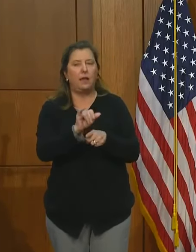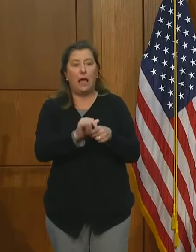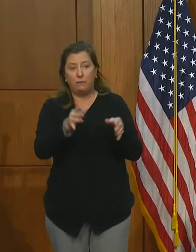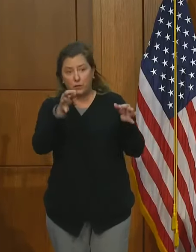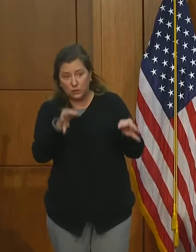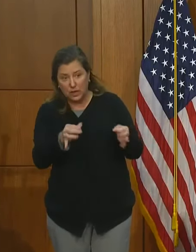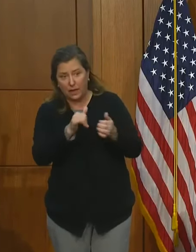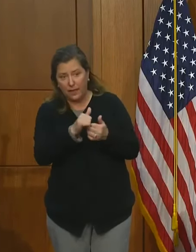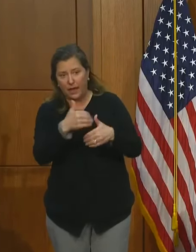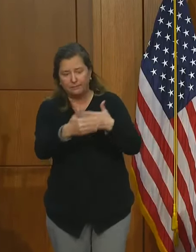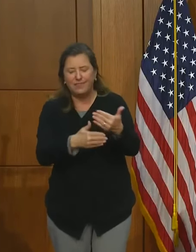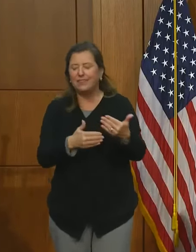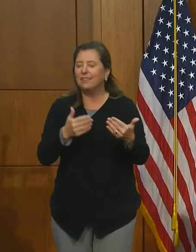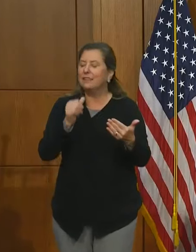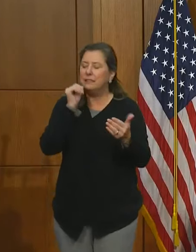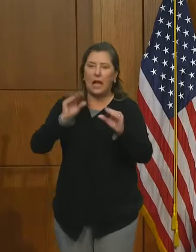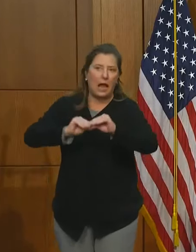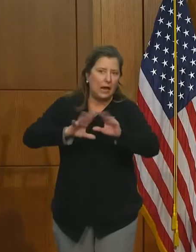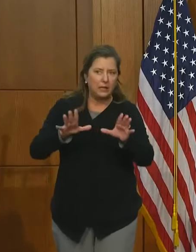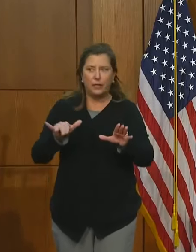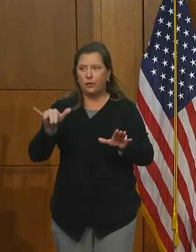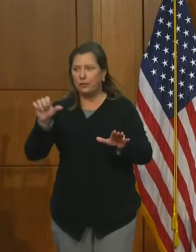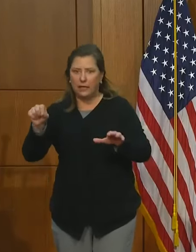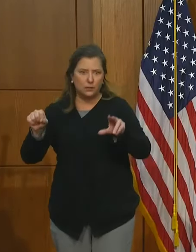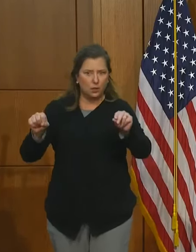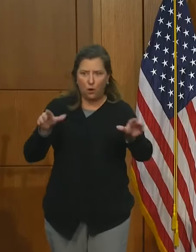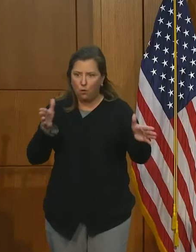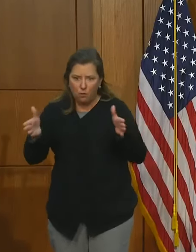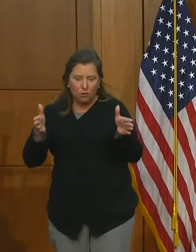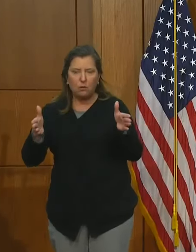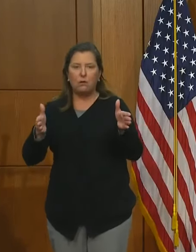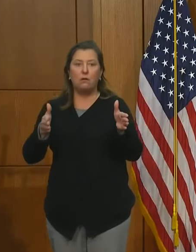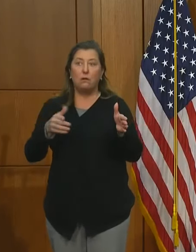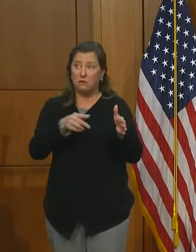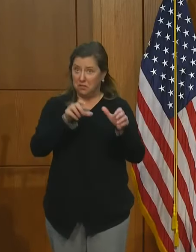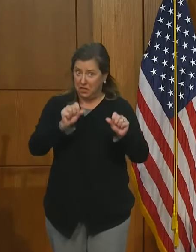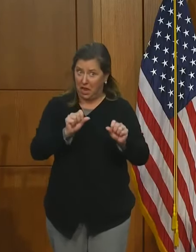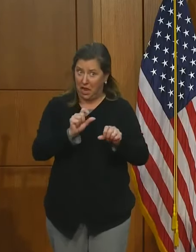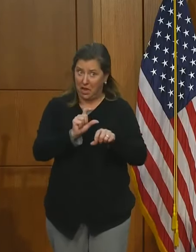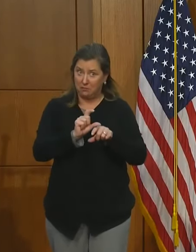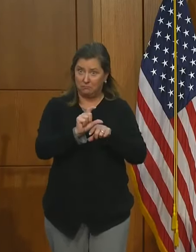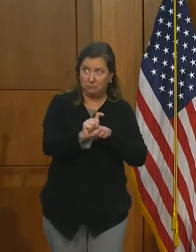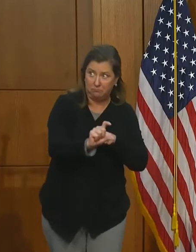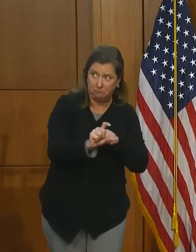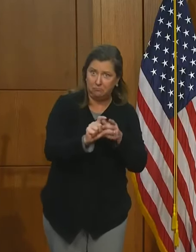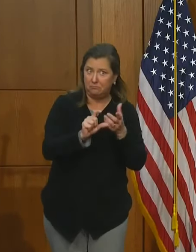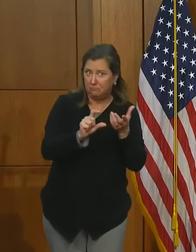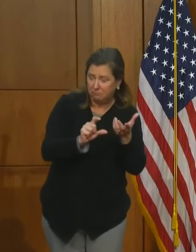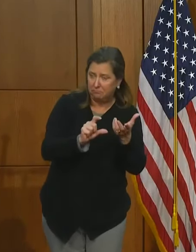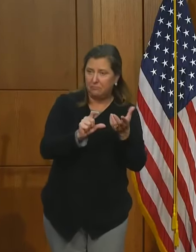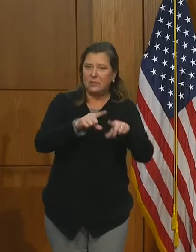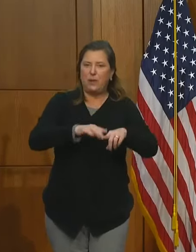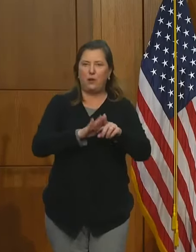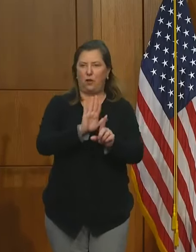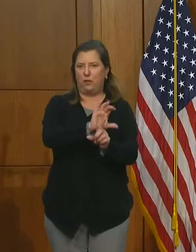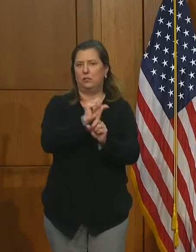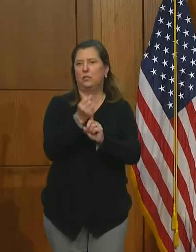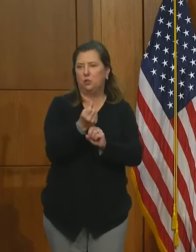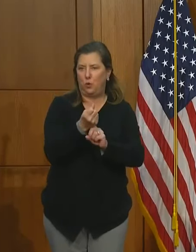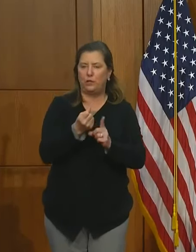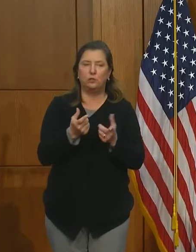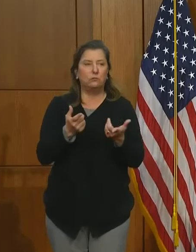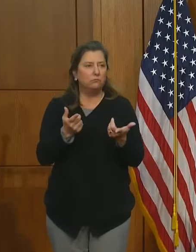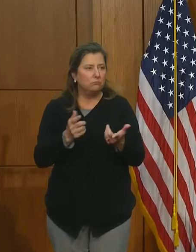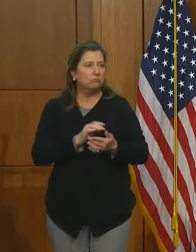in going through there. So it's not clear cut as to whether or not these are allowed depending upon the situation. So it